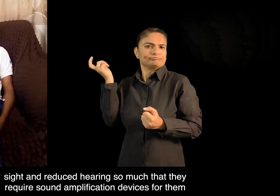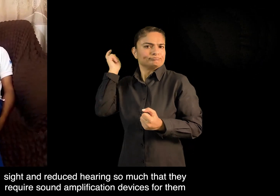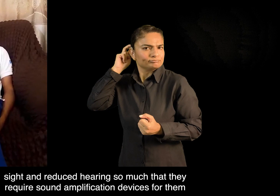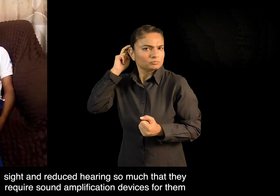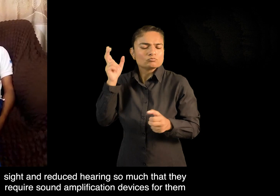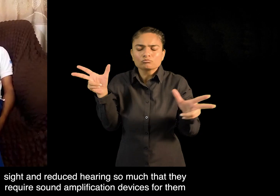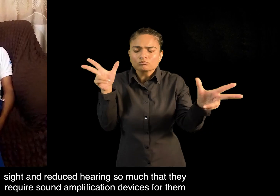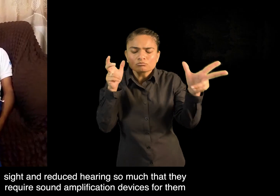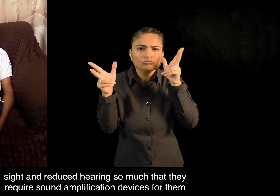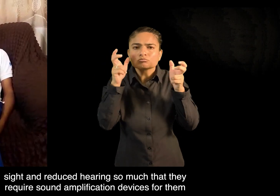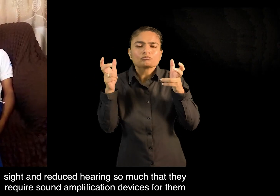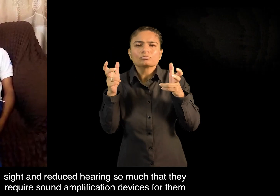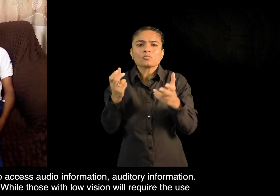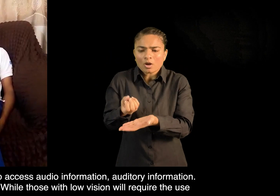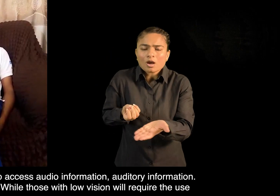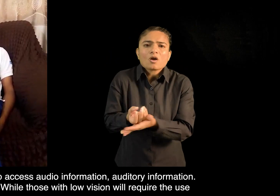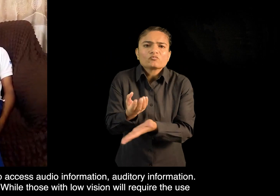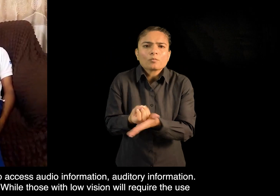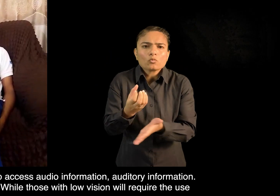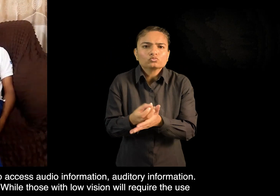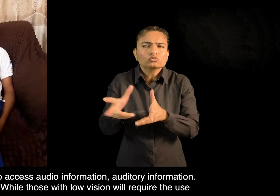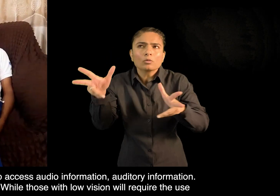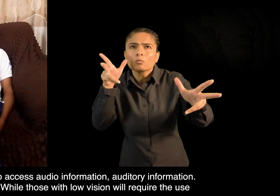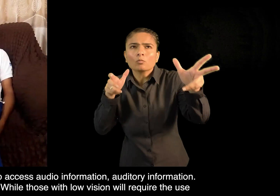amplification devices for them to access